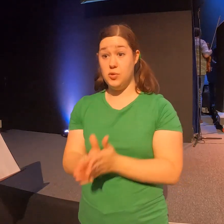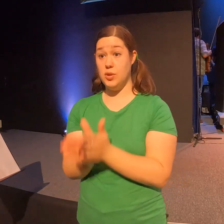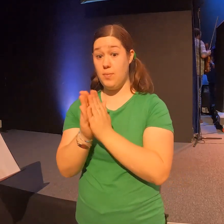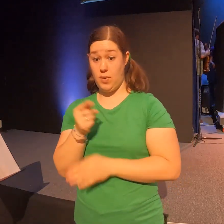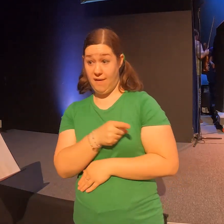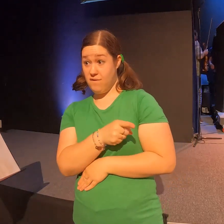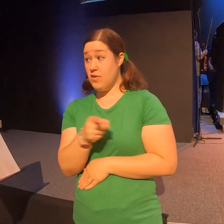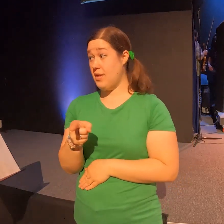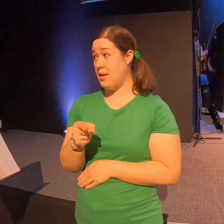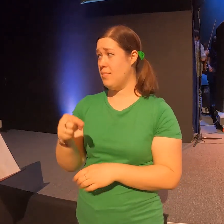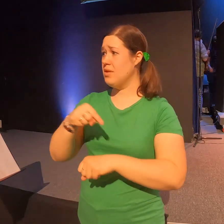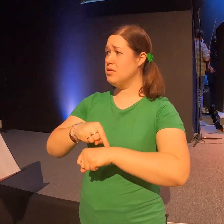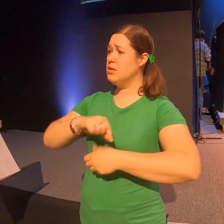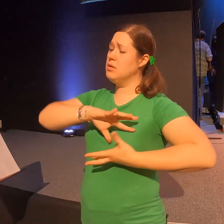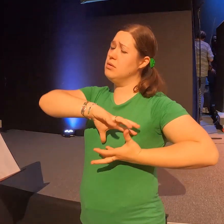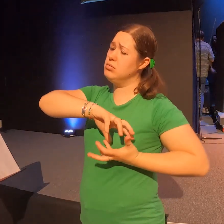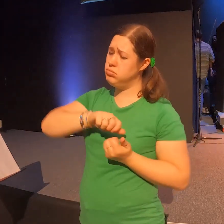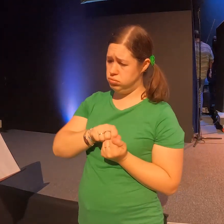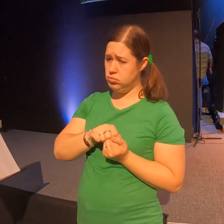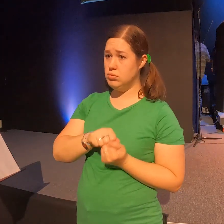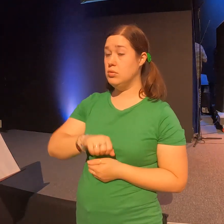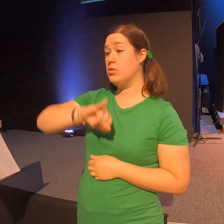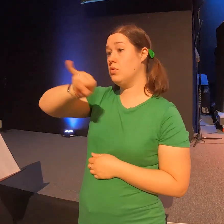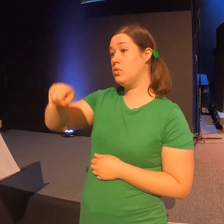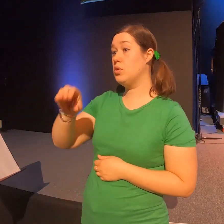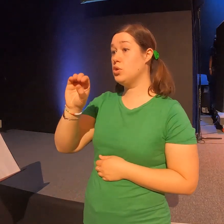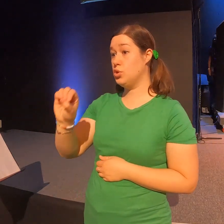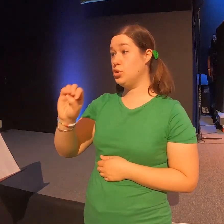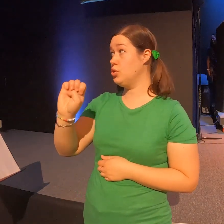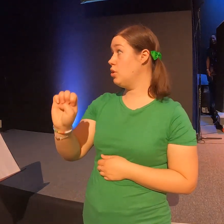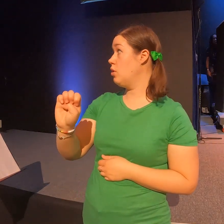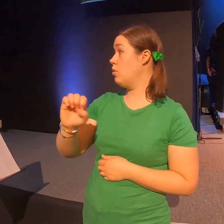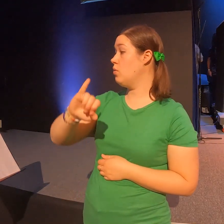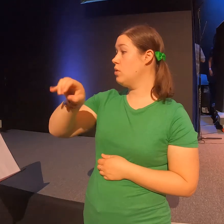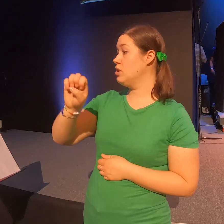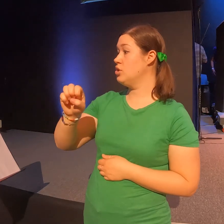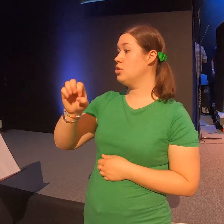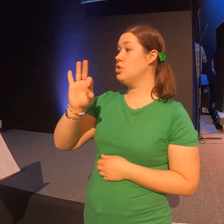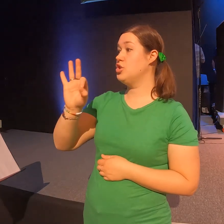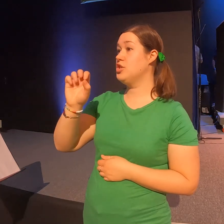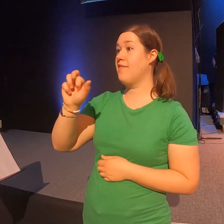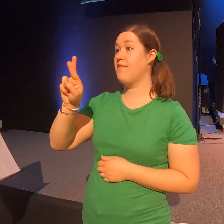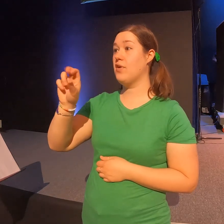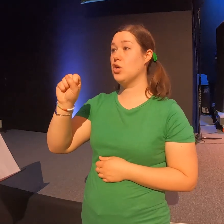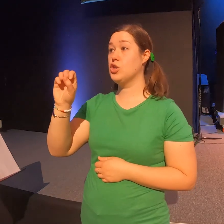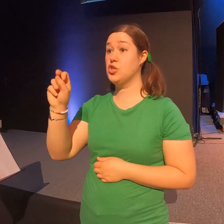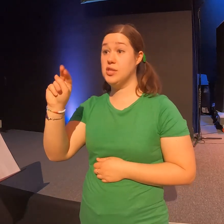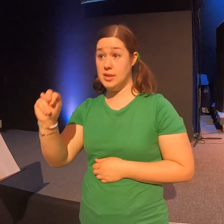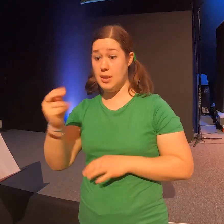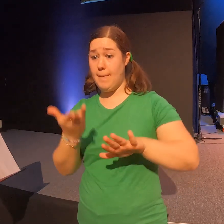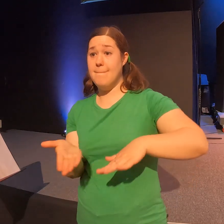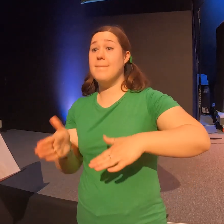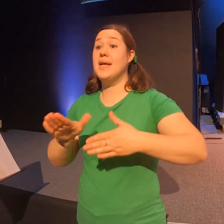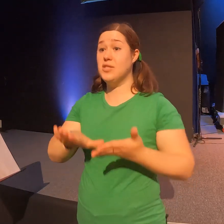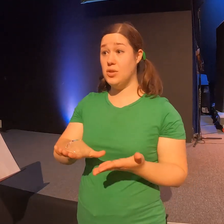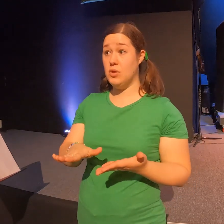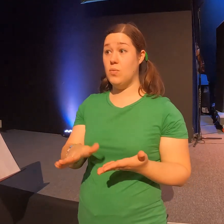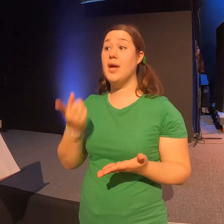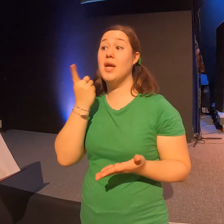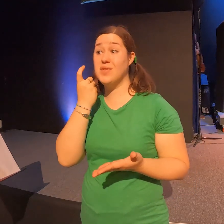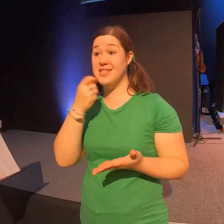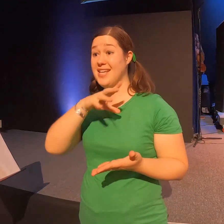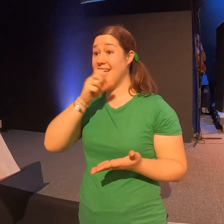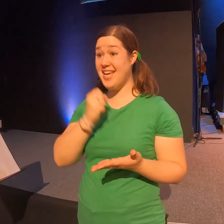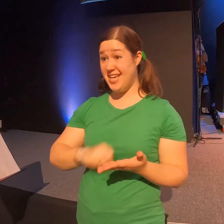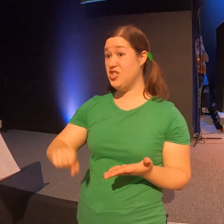in their time of grief. So Joe Jefferson passed away on March 2nd at the age of 56.